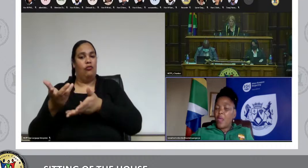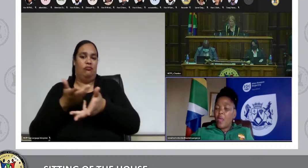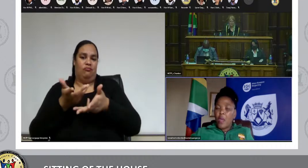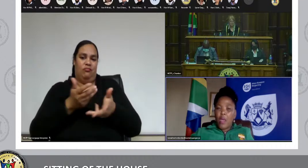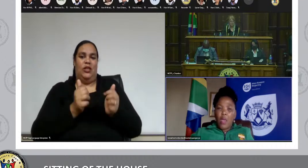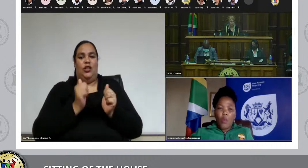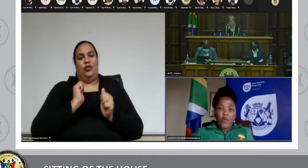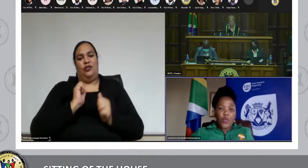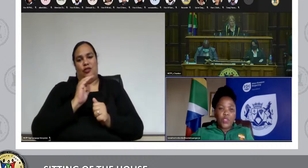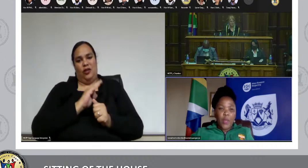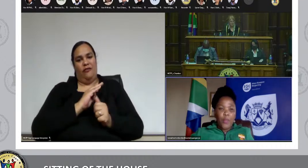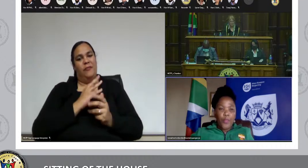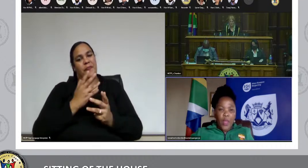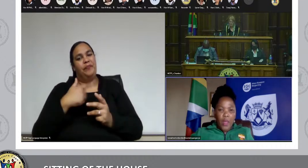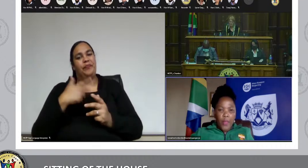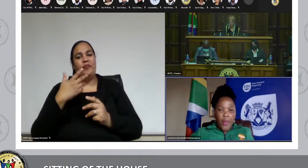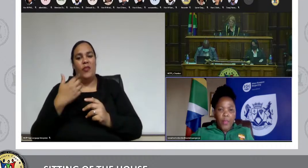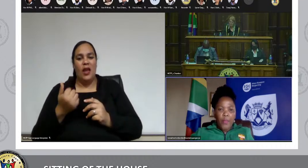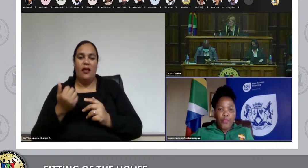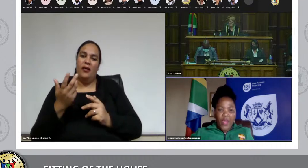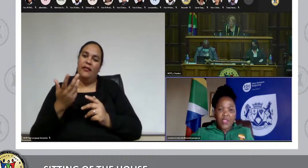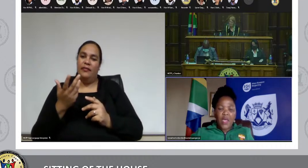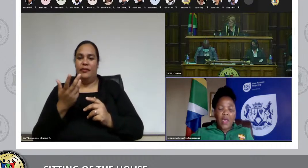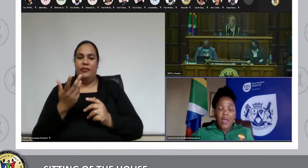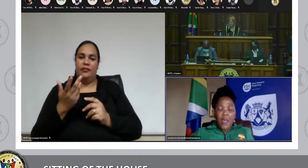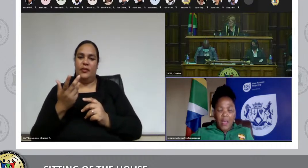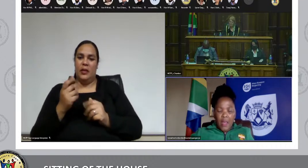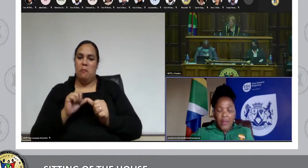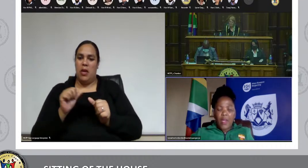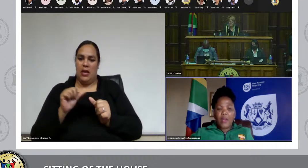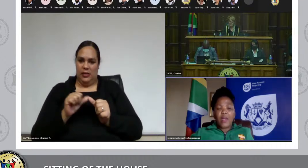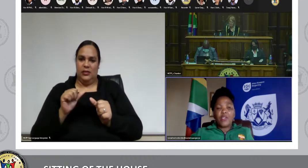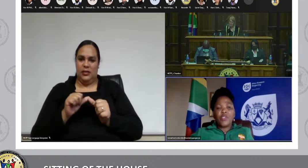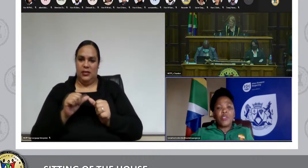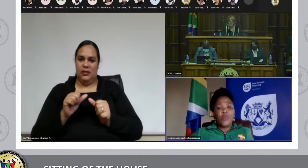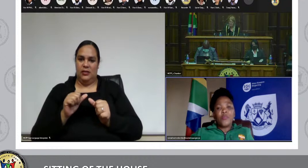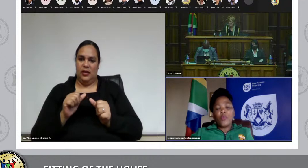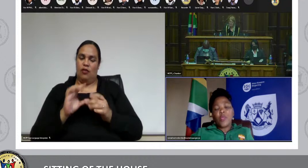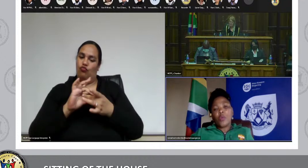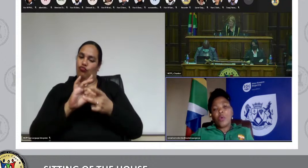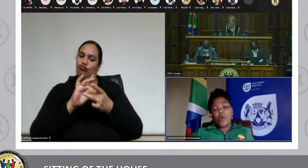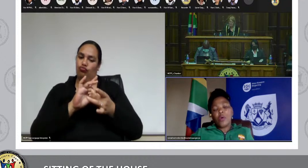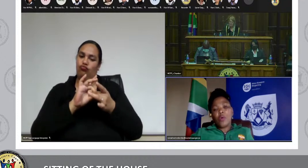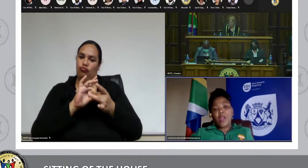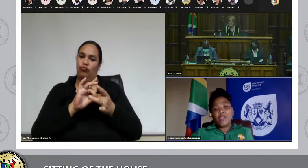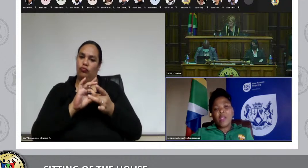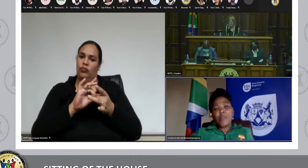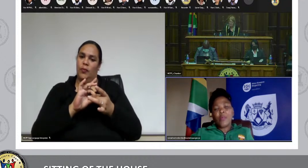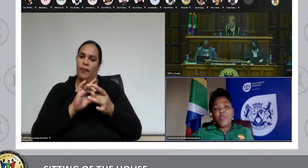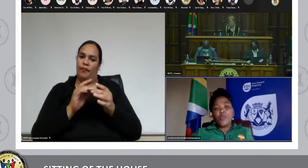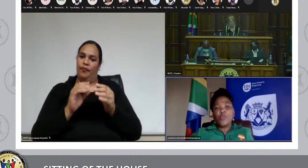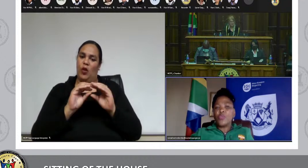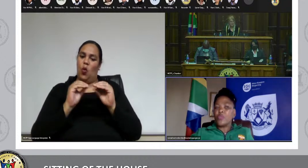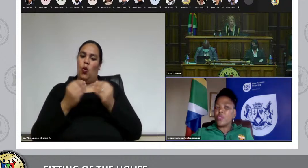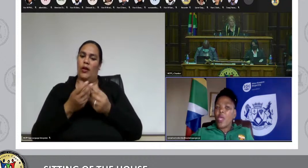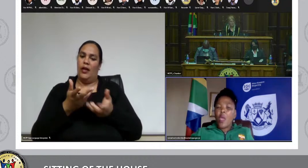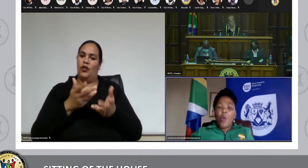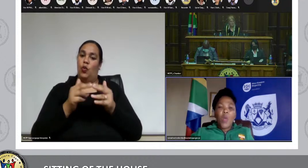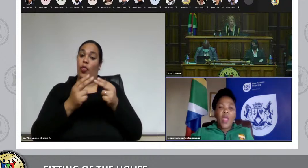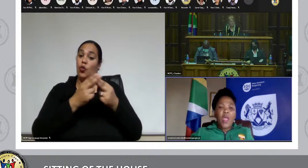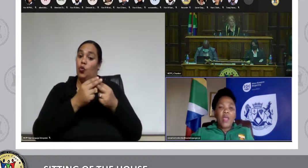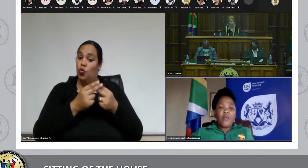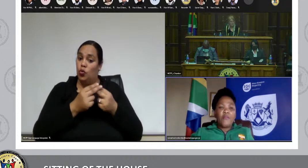staff. We've got a better relationships with the organized labor, with the